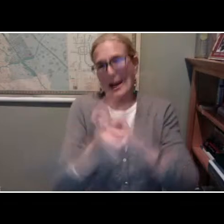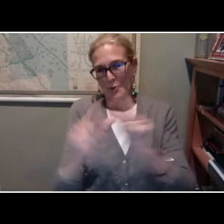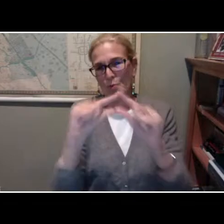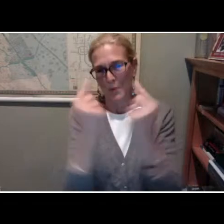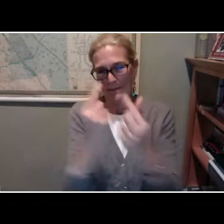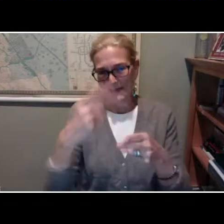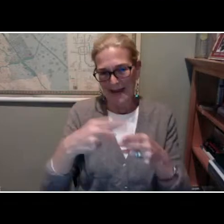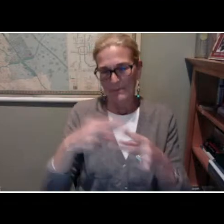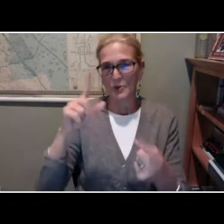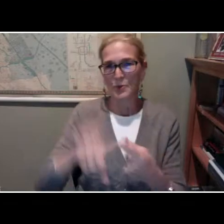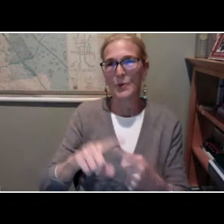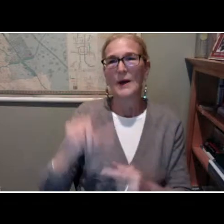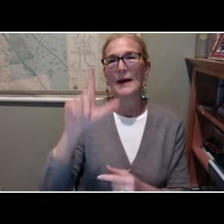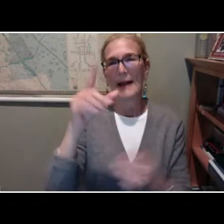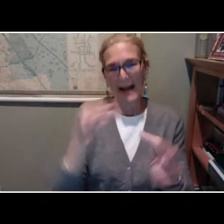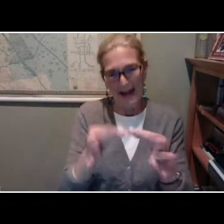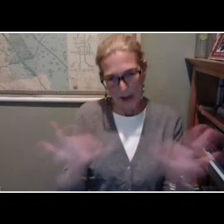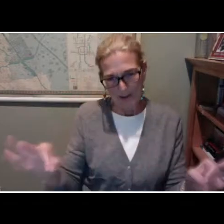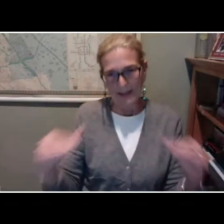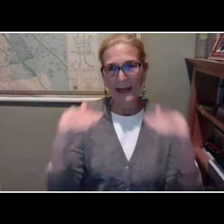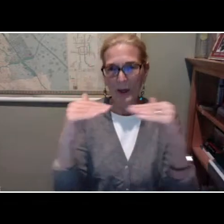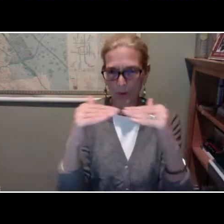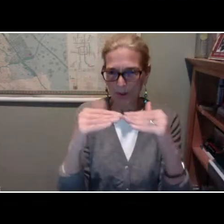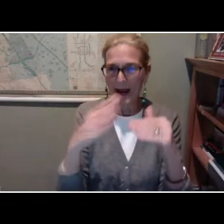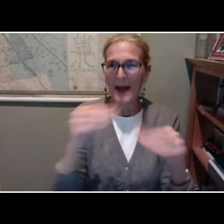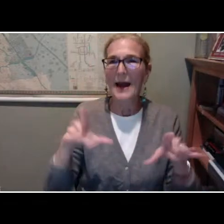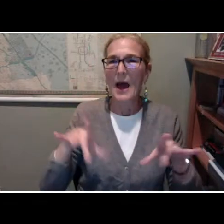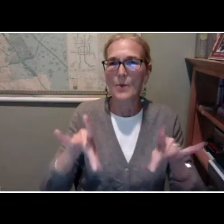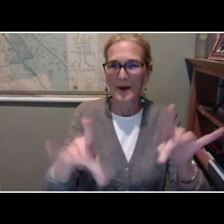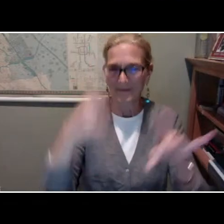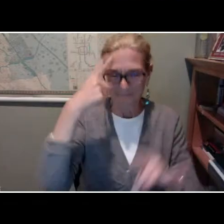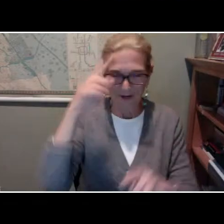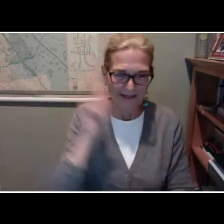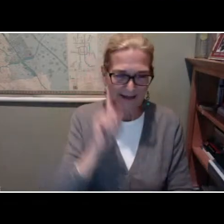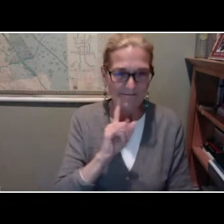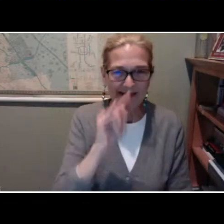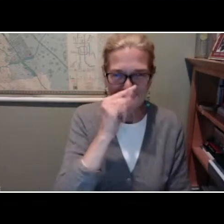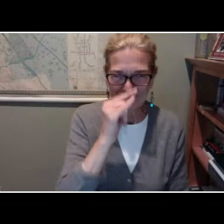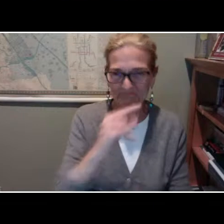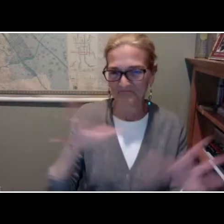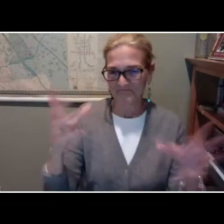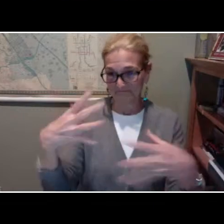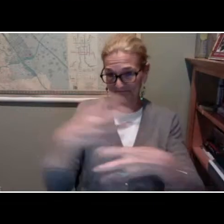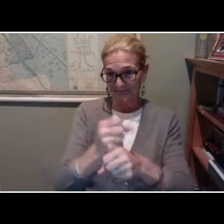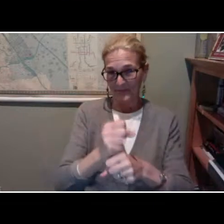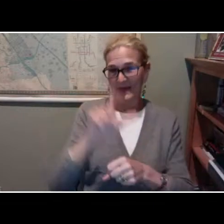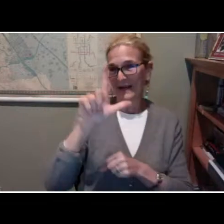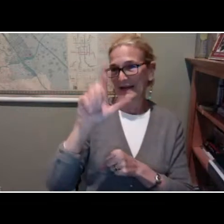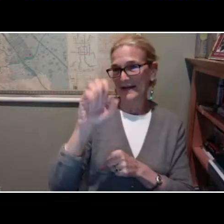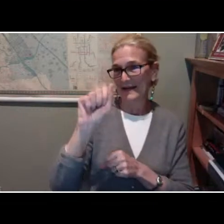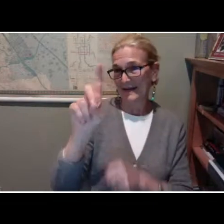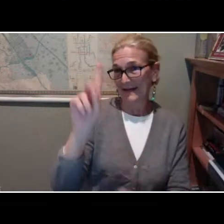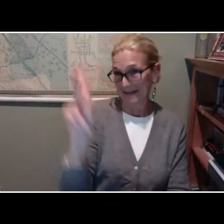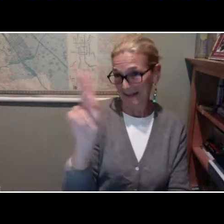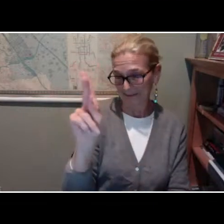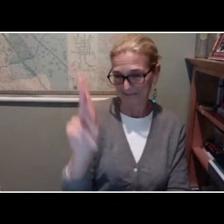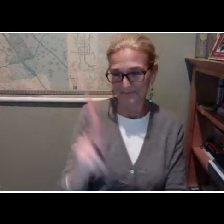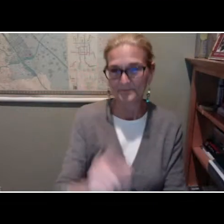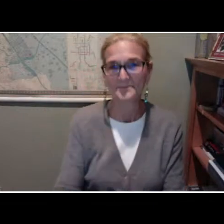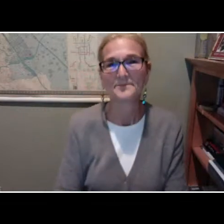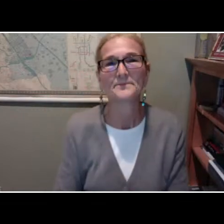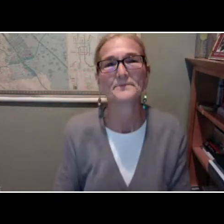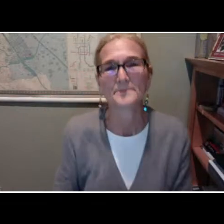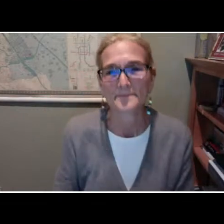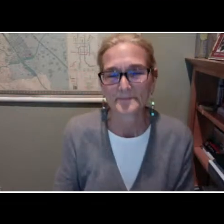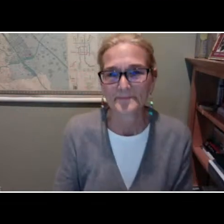But we decided from that symposium that we would create a group name of Language Equity and